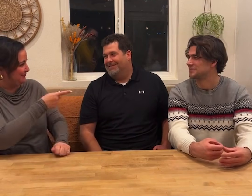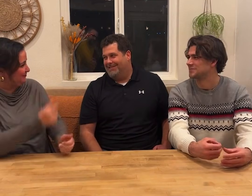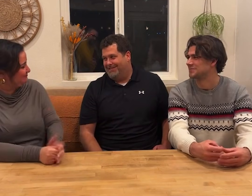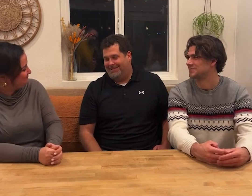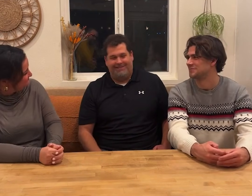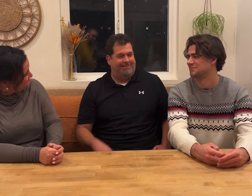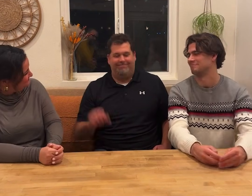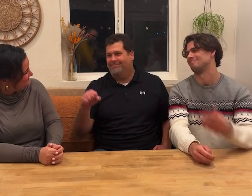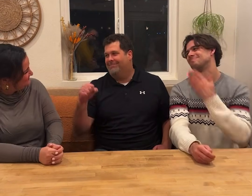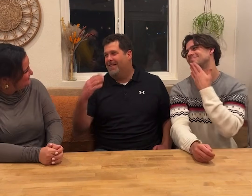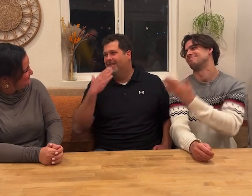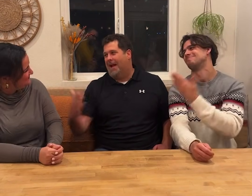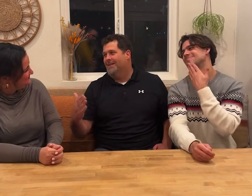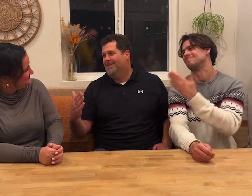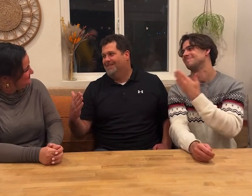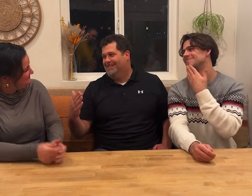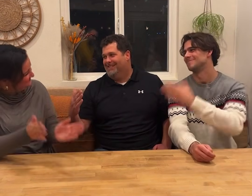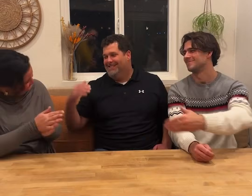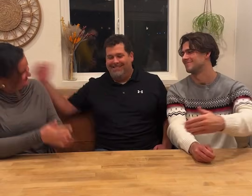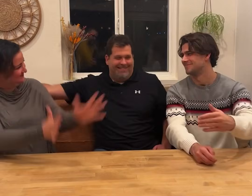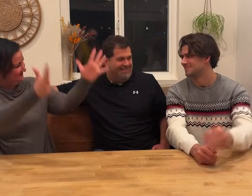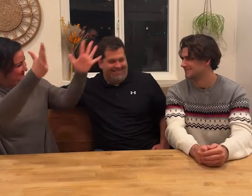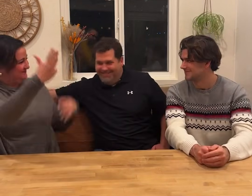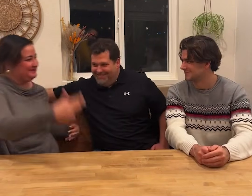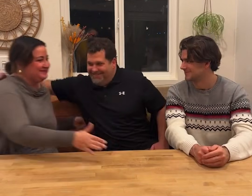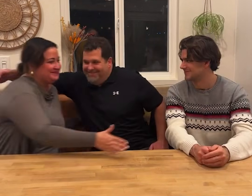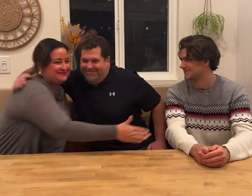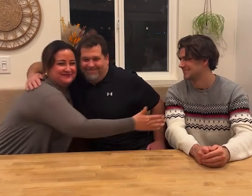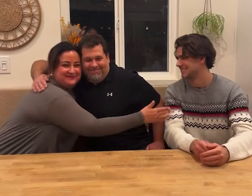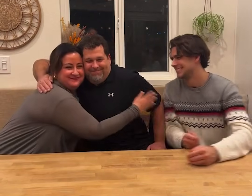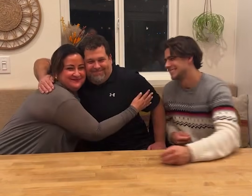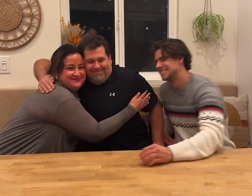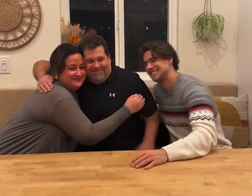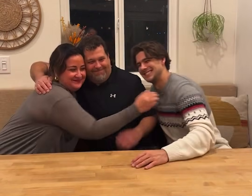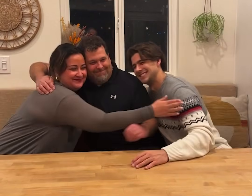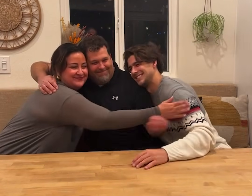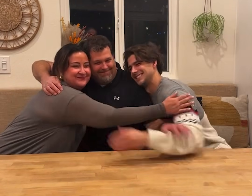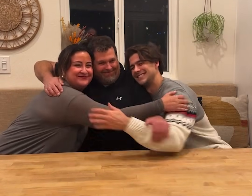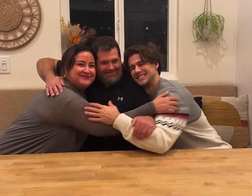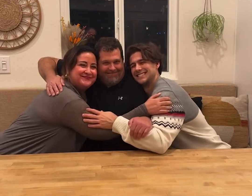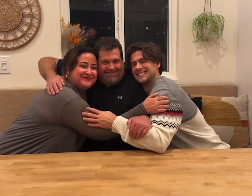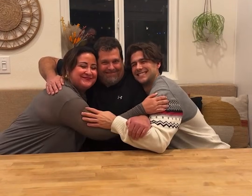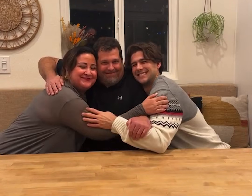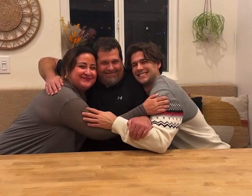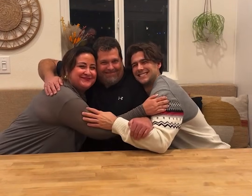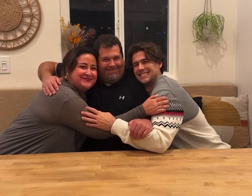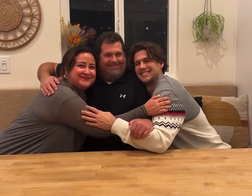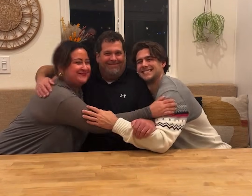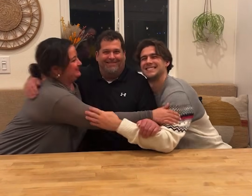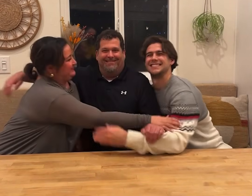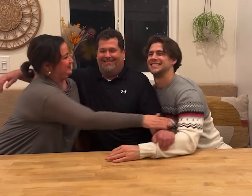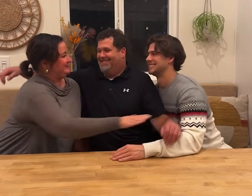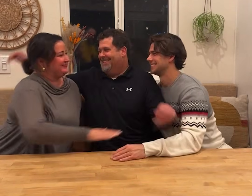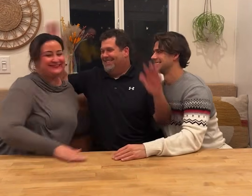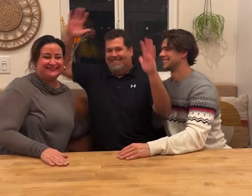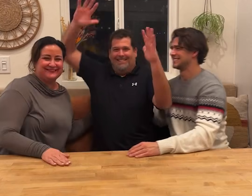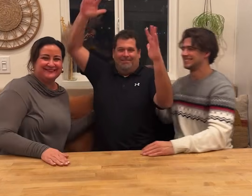is amazing, and this is why the world has fallen in love with you. Oh, thank you so much.